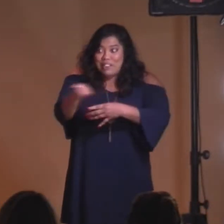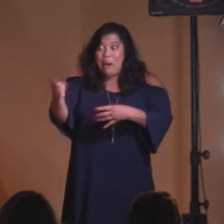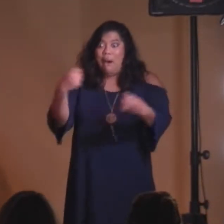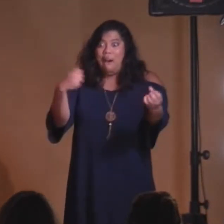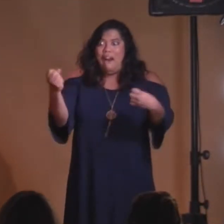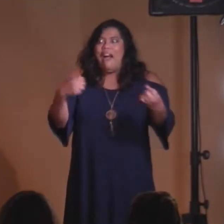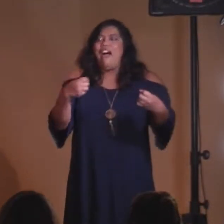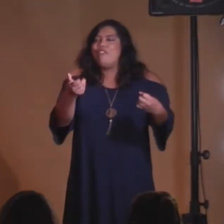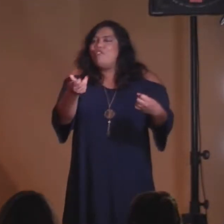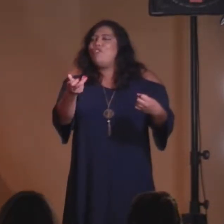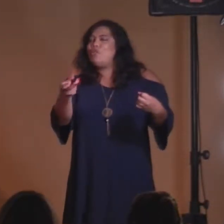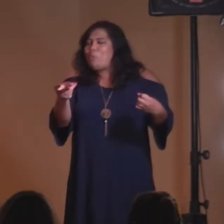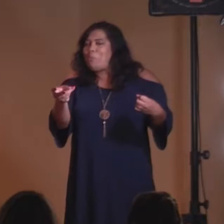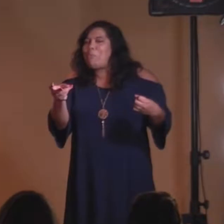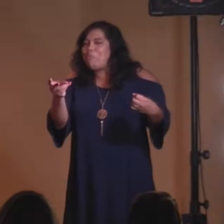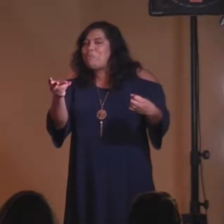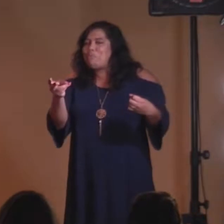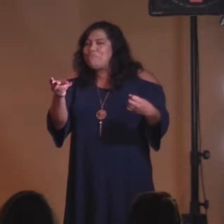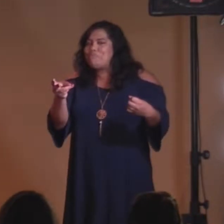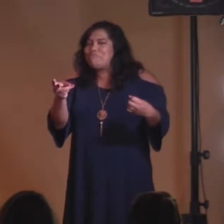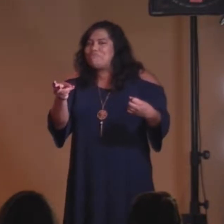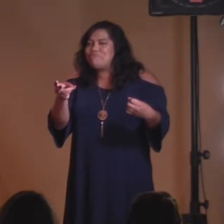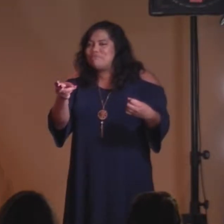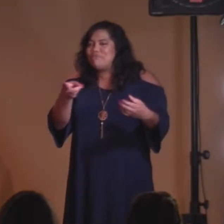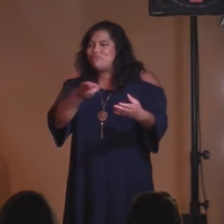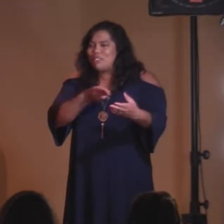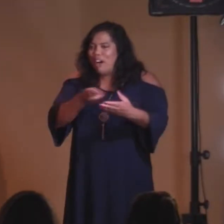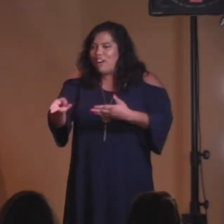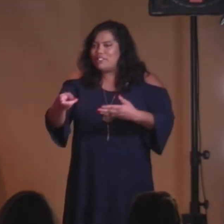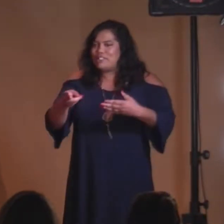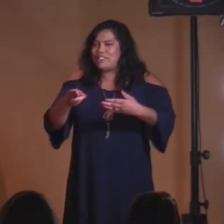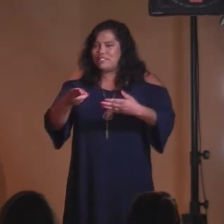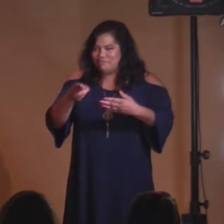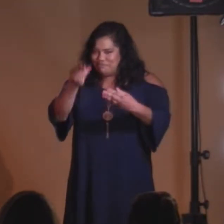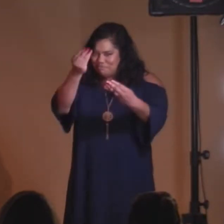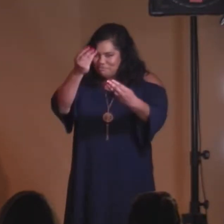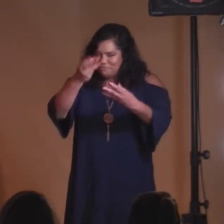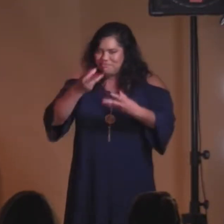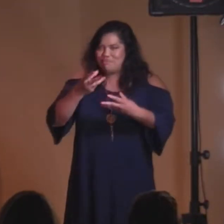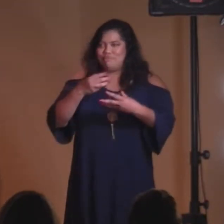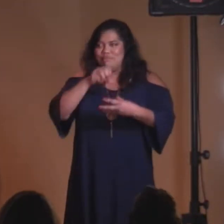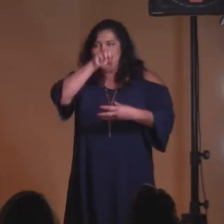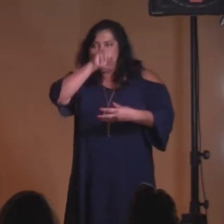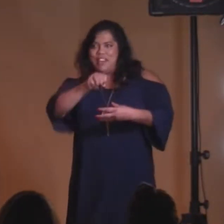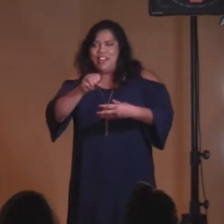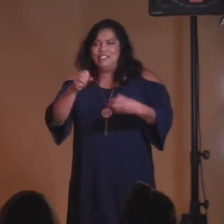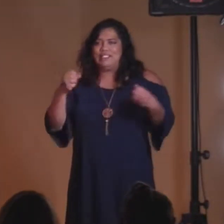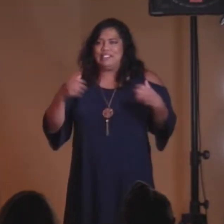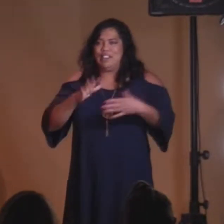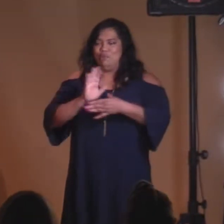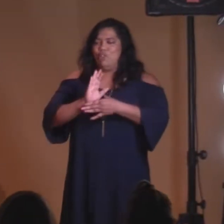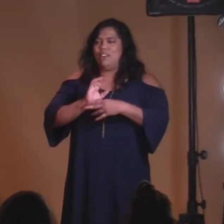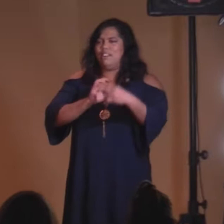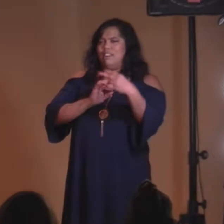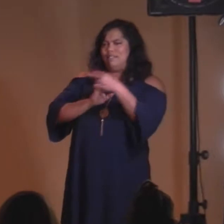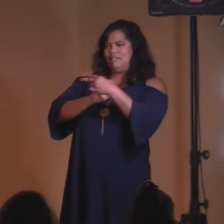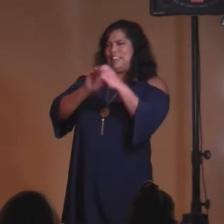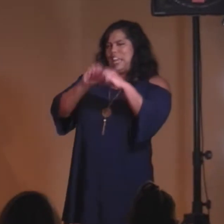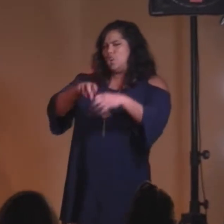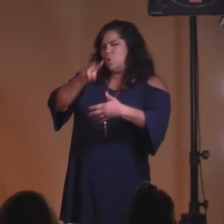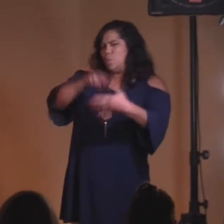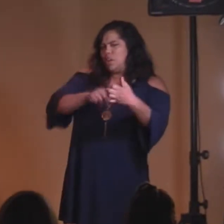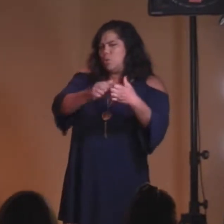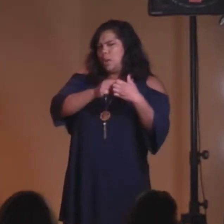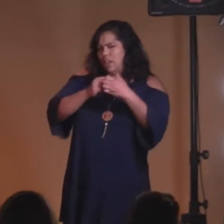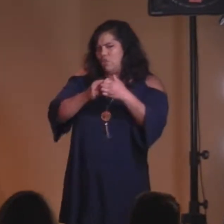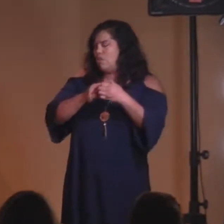Well, a couple of y'all honest enough to be in there with me. It's all good. So for those who are close enough to be able to read this, let's read this for a